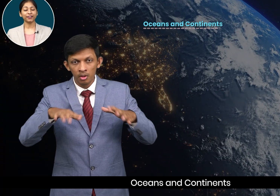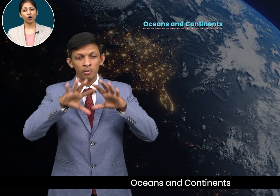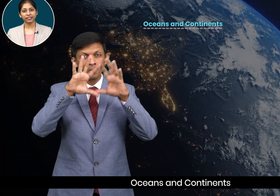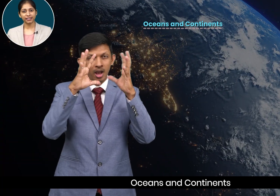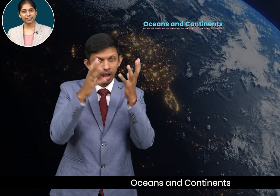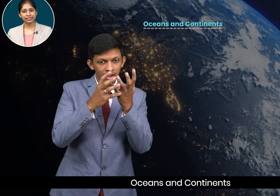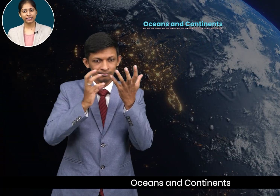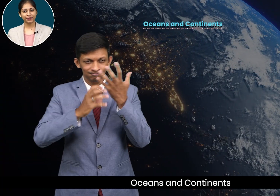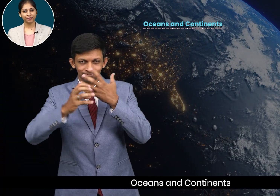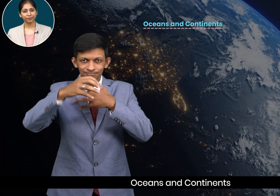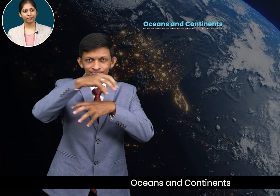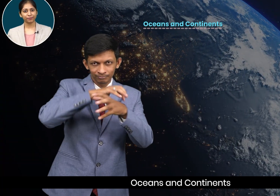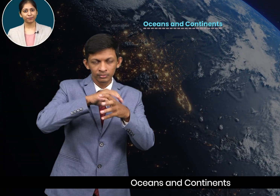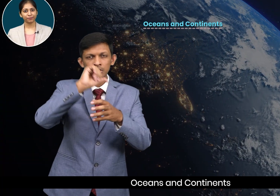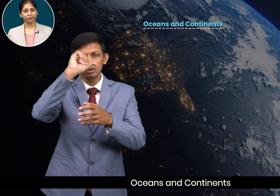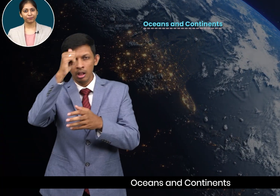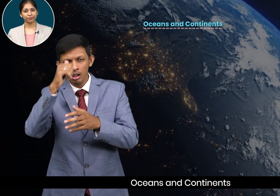Oceans and continents.